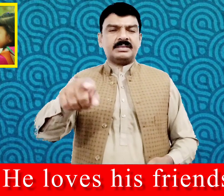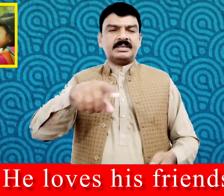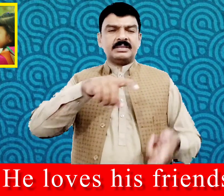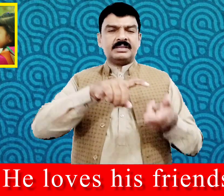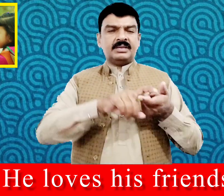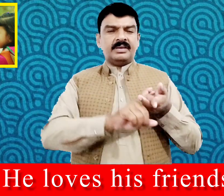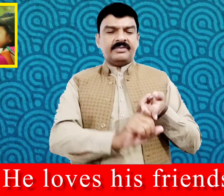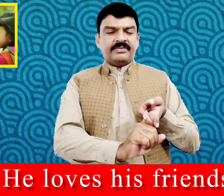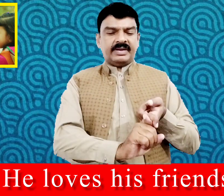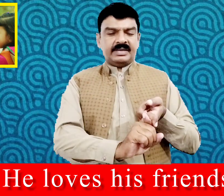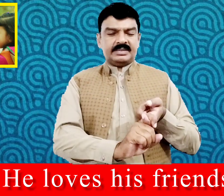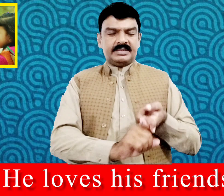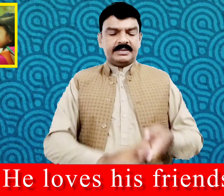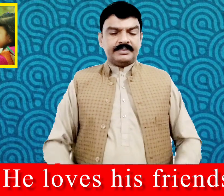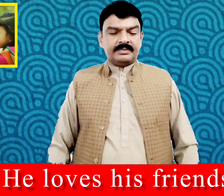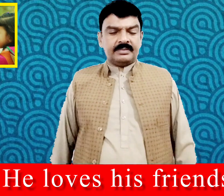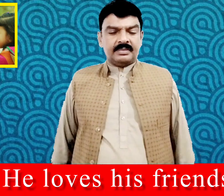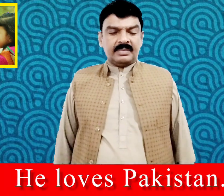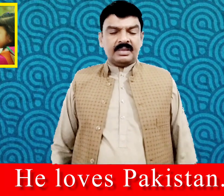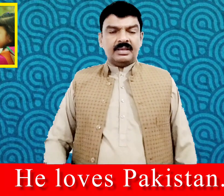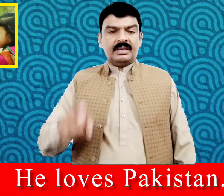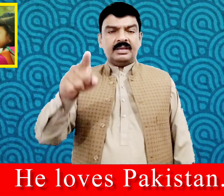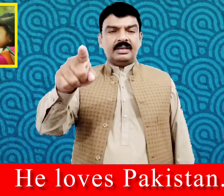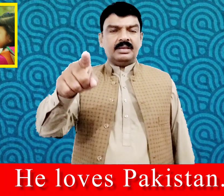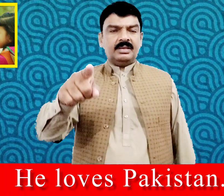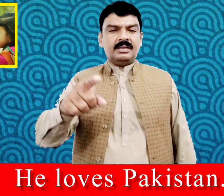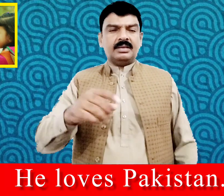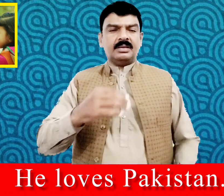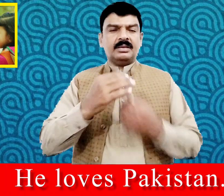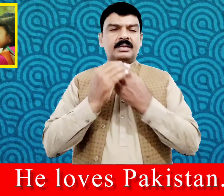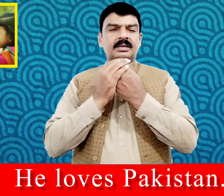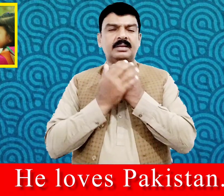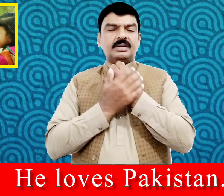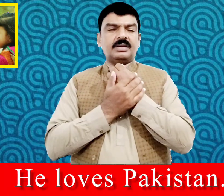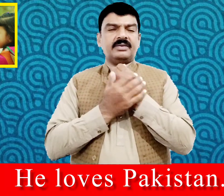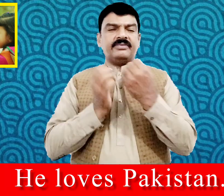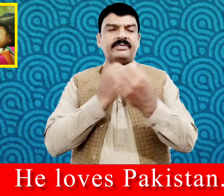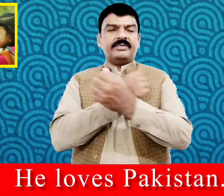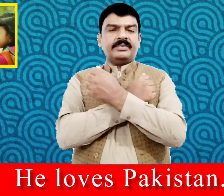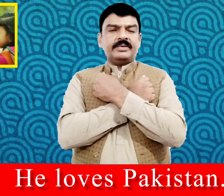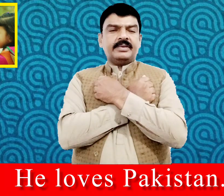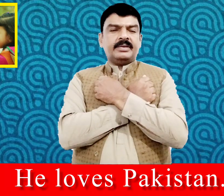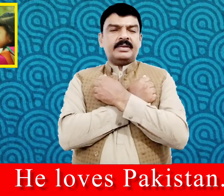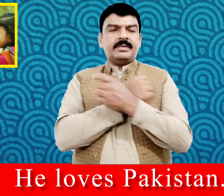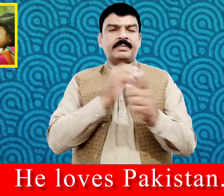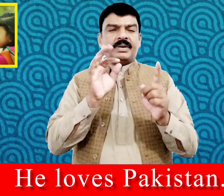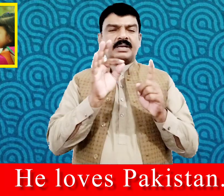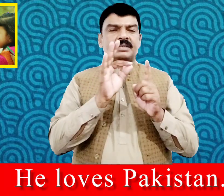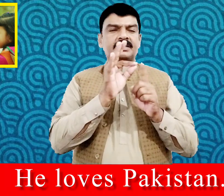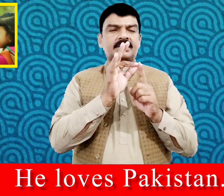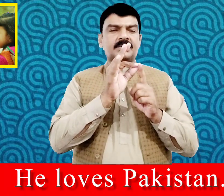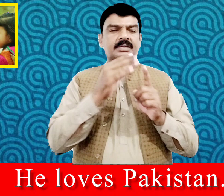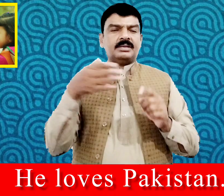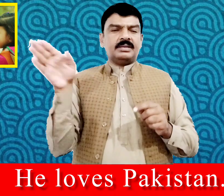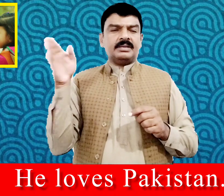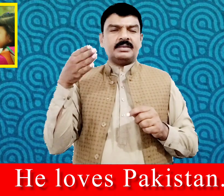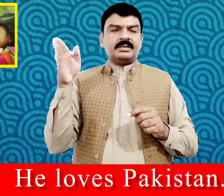his friends. He love Pakistan.